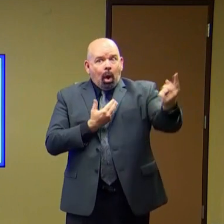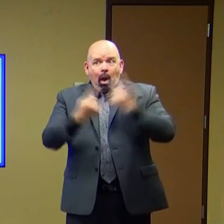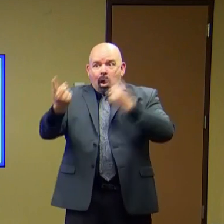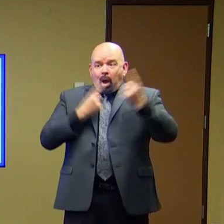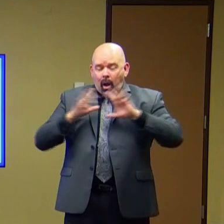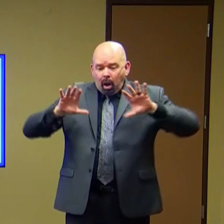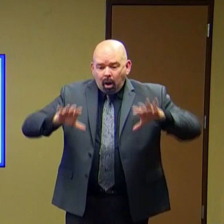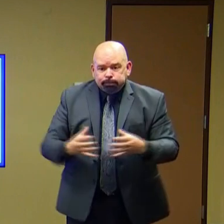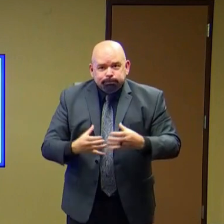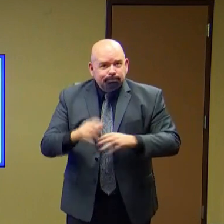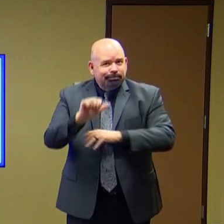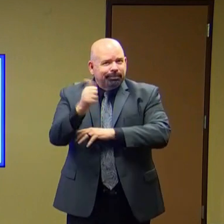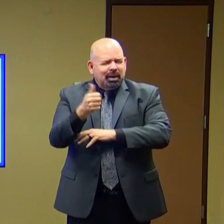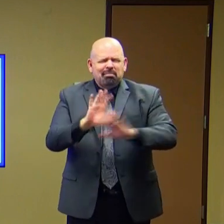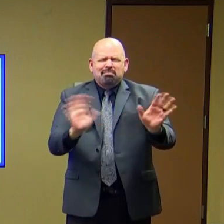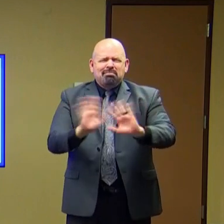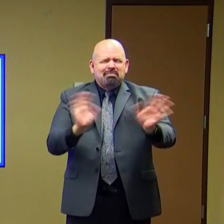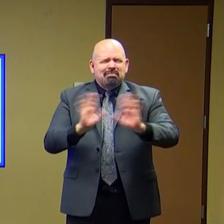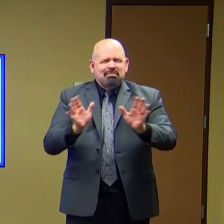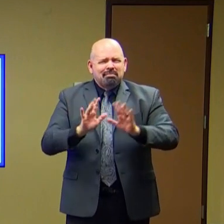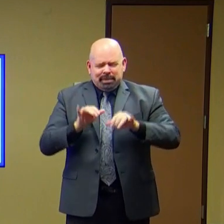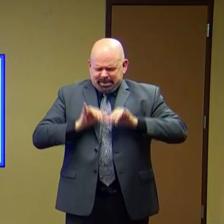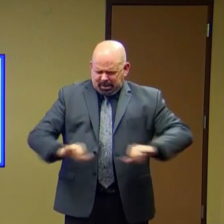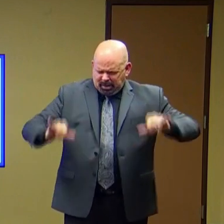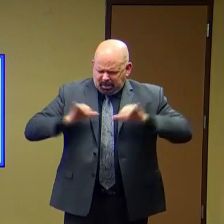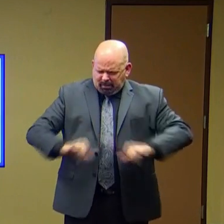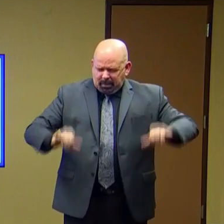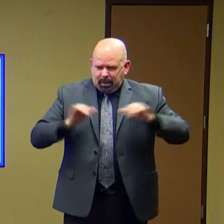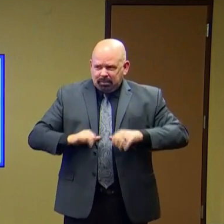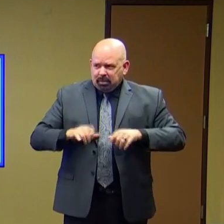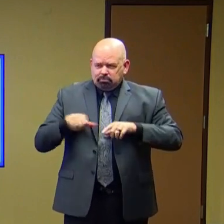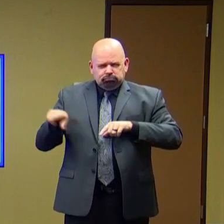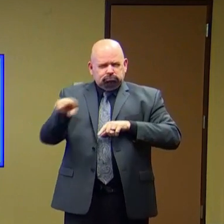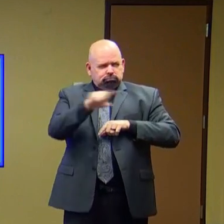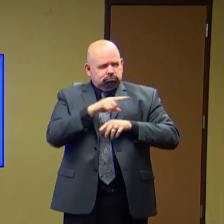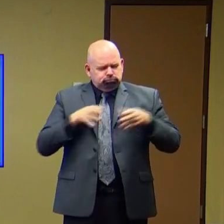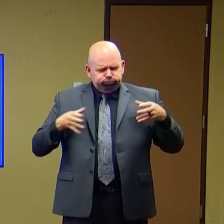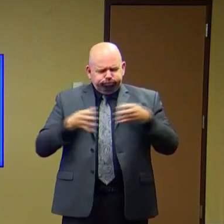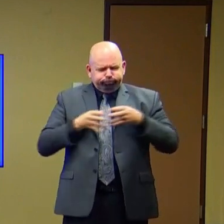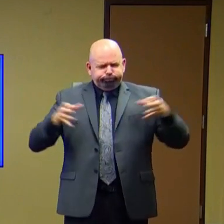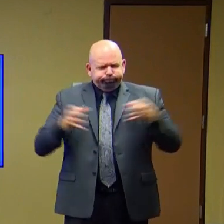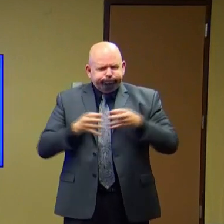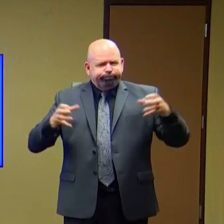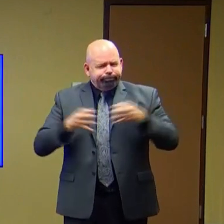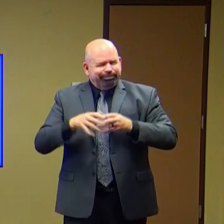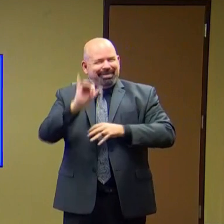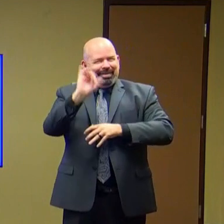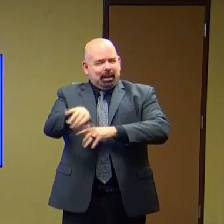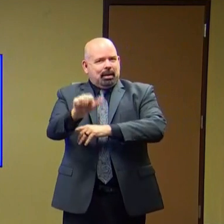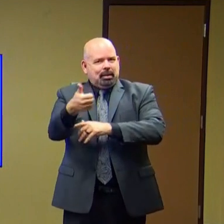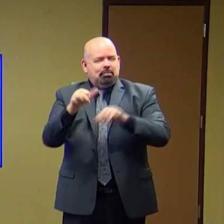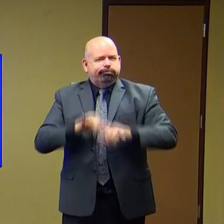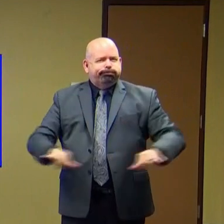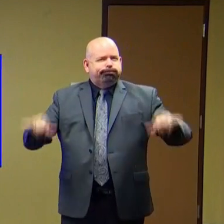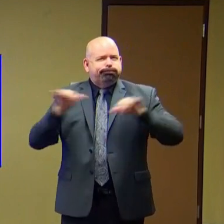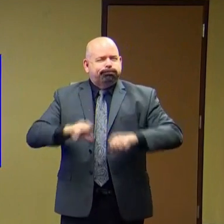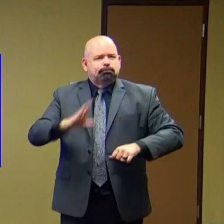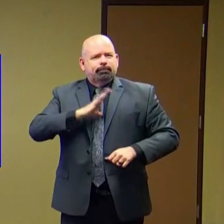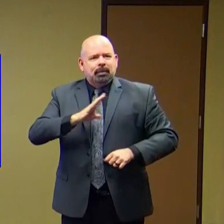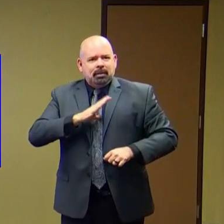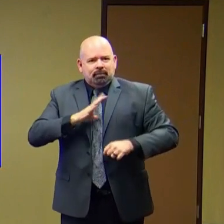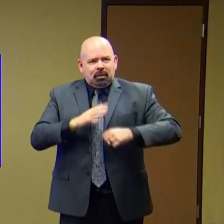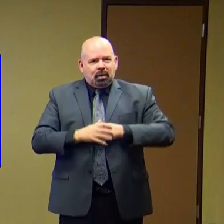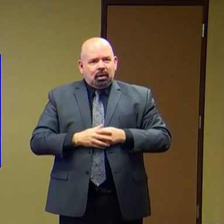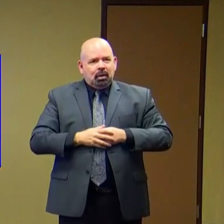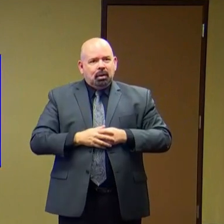what have you. That you avoid those few things that are left that they say are not safe to do, large crowds,